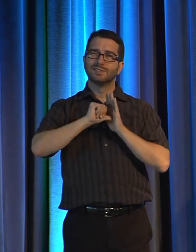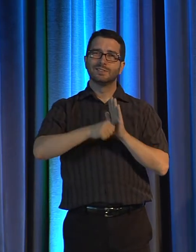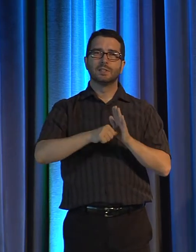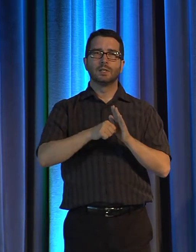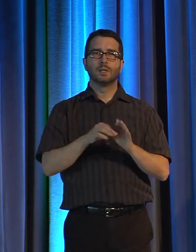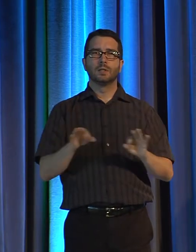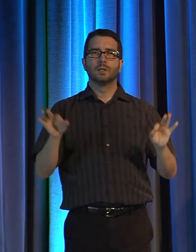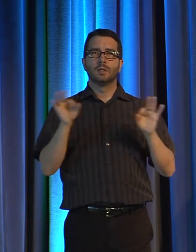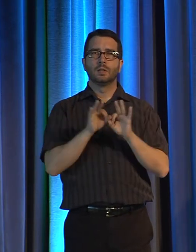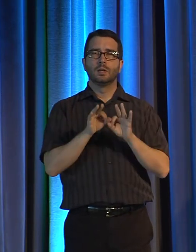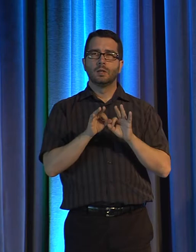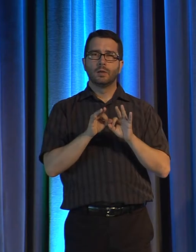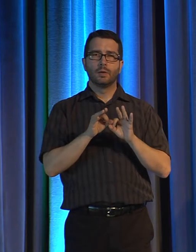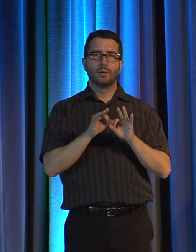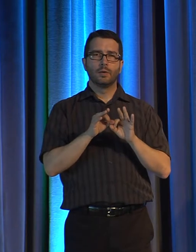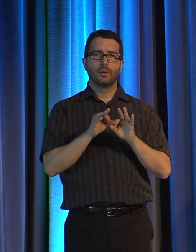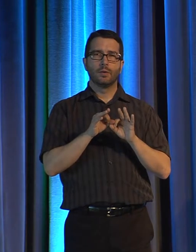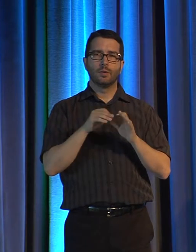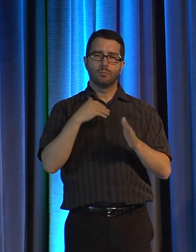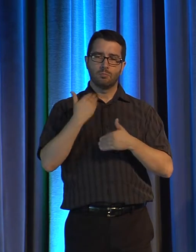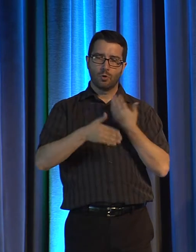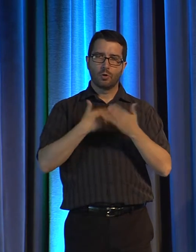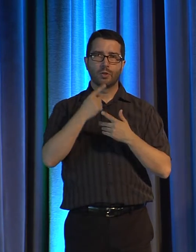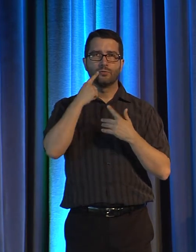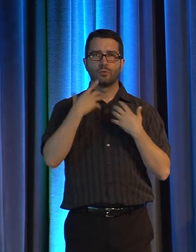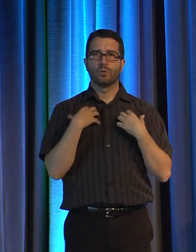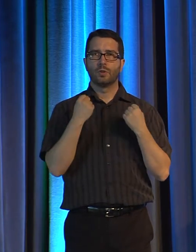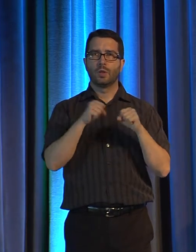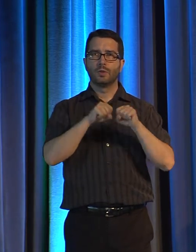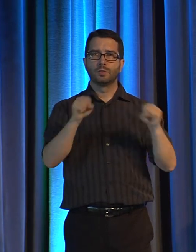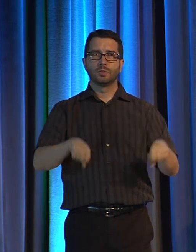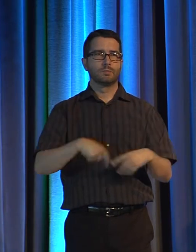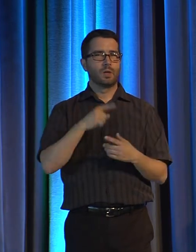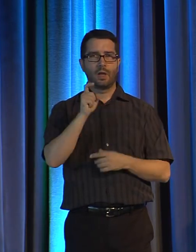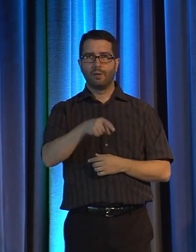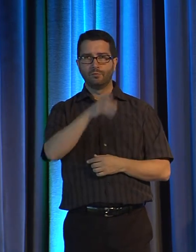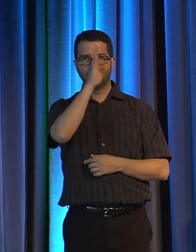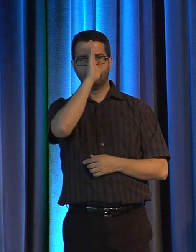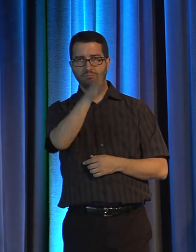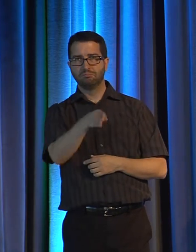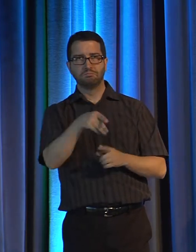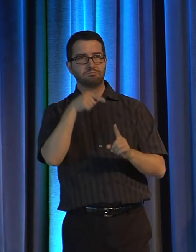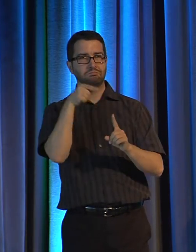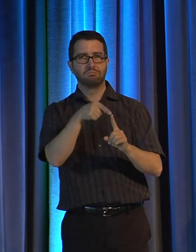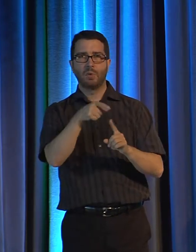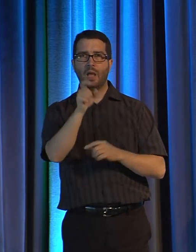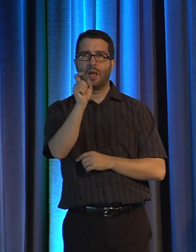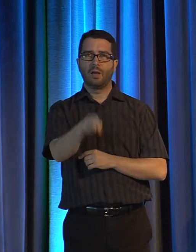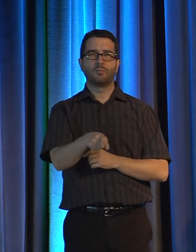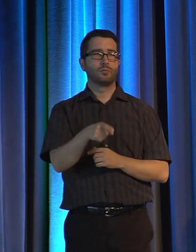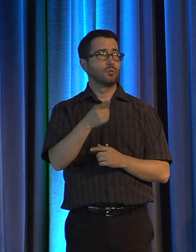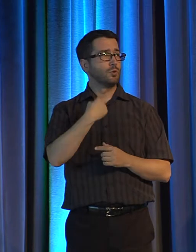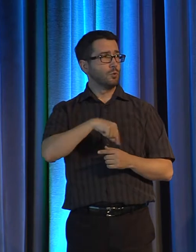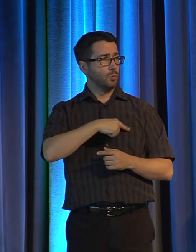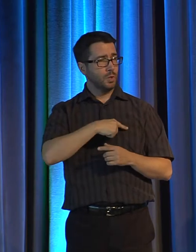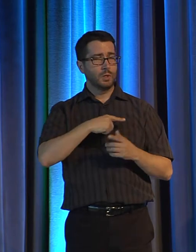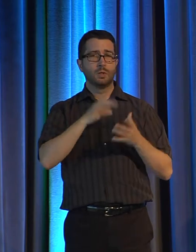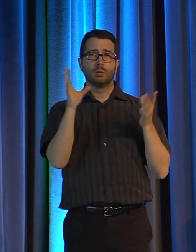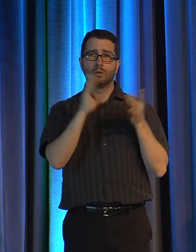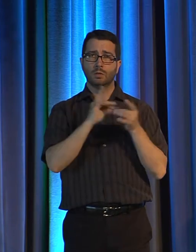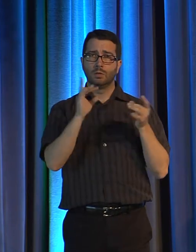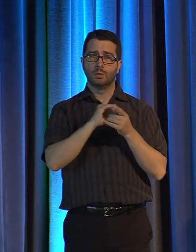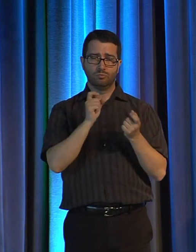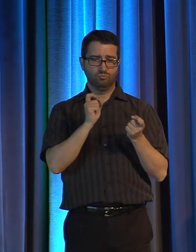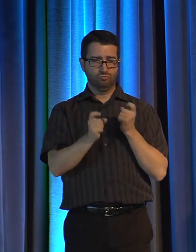the significant progress of the health system. Let's be straight with each other. This is our collective story to shape, and it's our